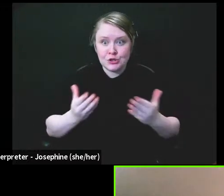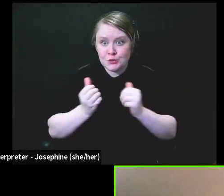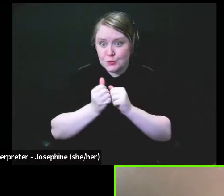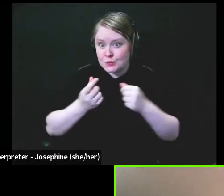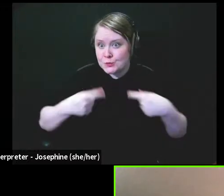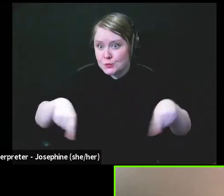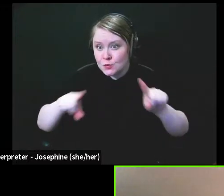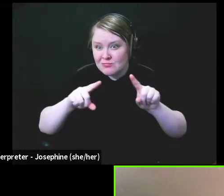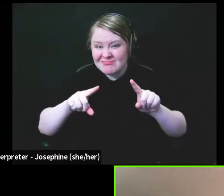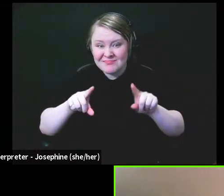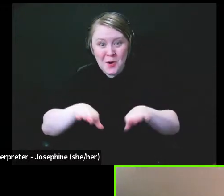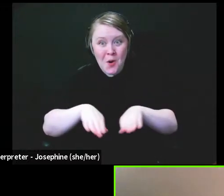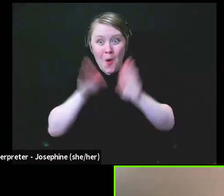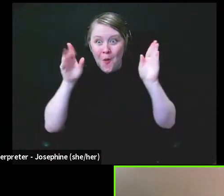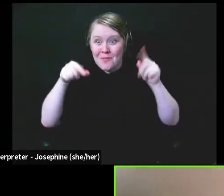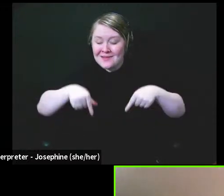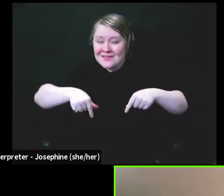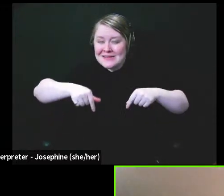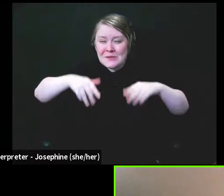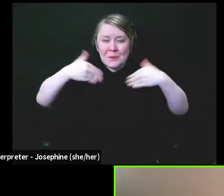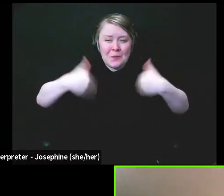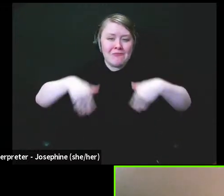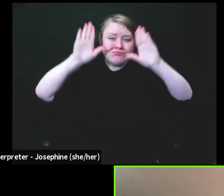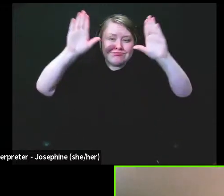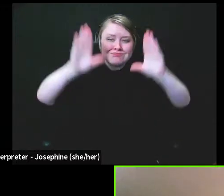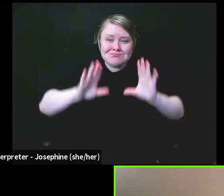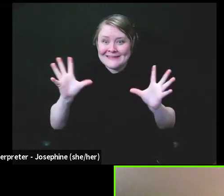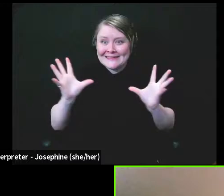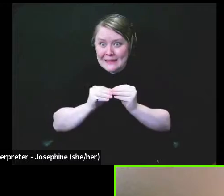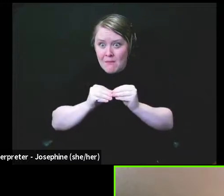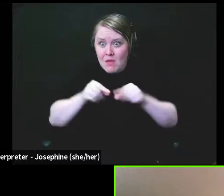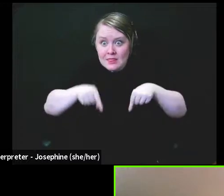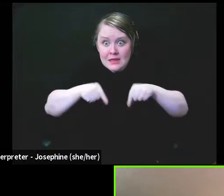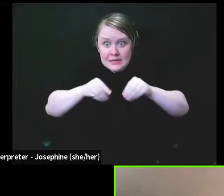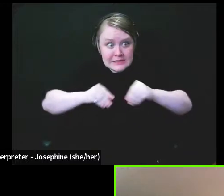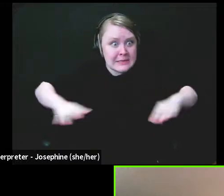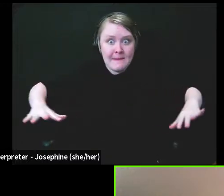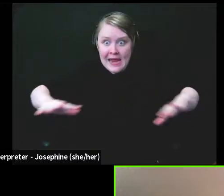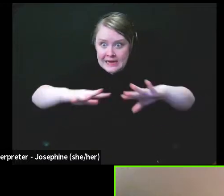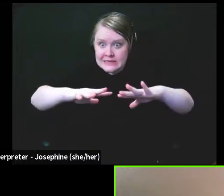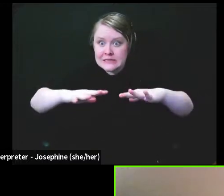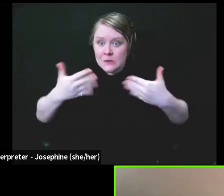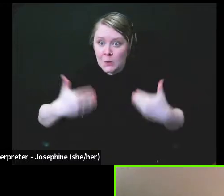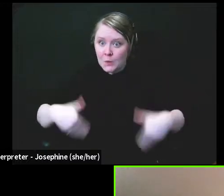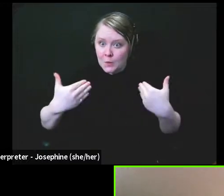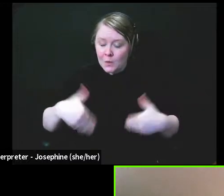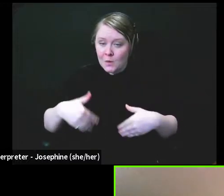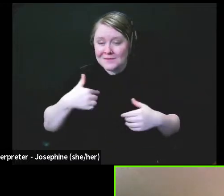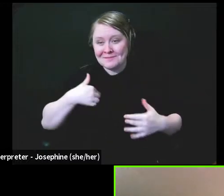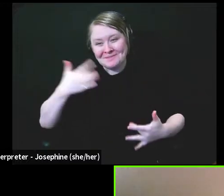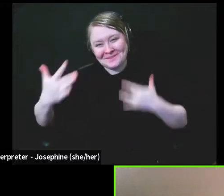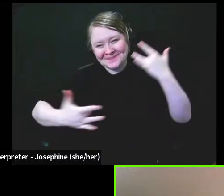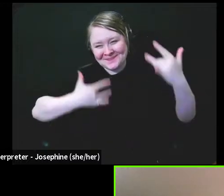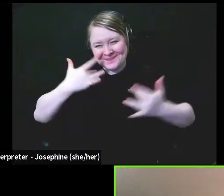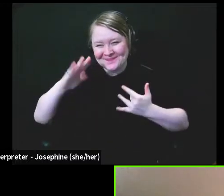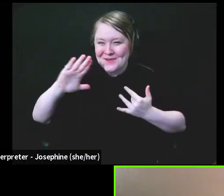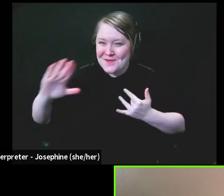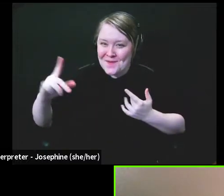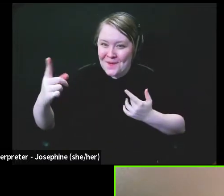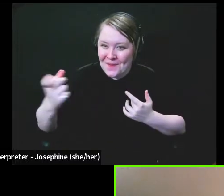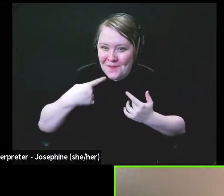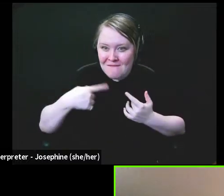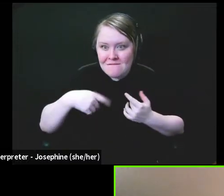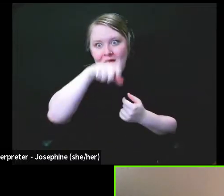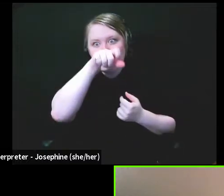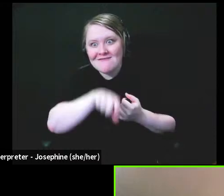open up this amazing summit, this space. And I am so excited for your questions. I love a